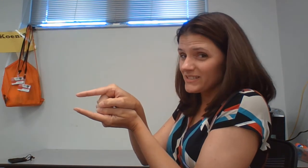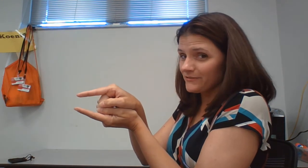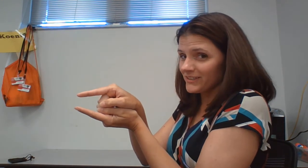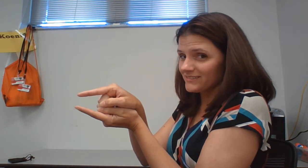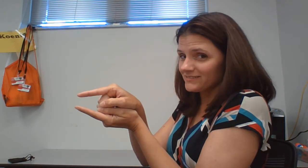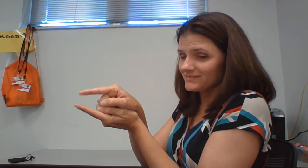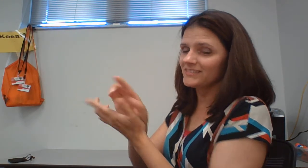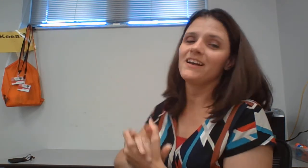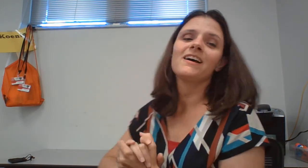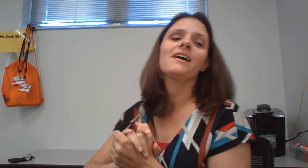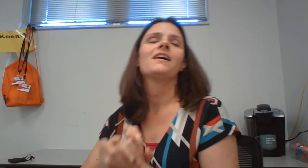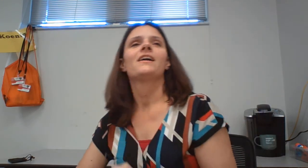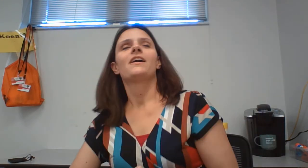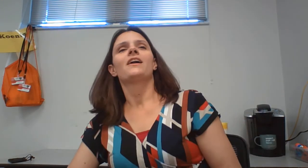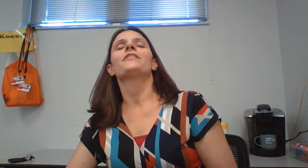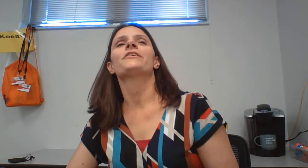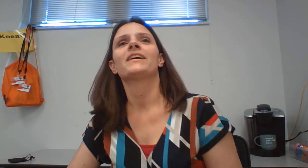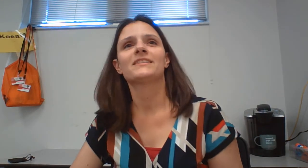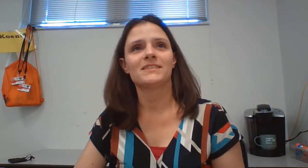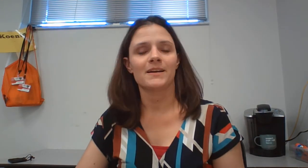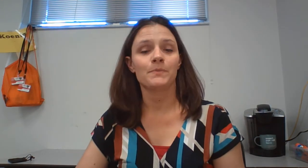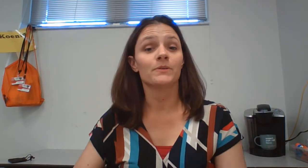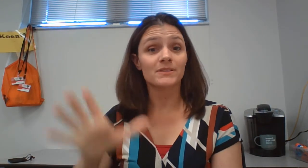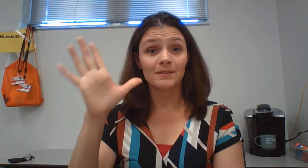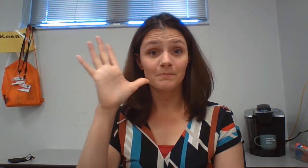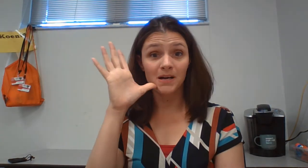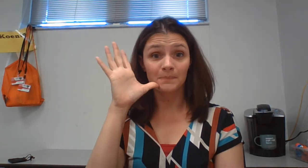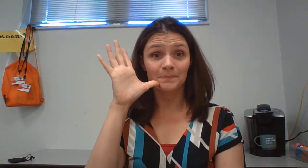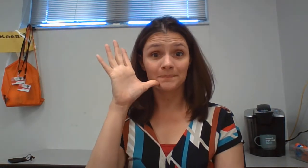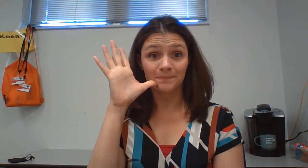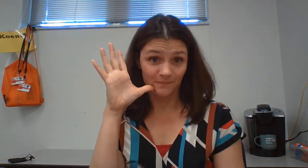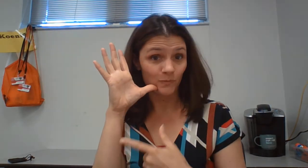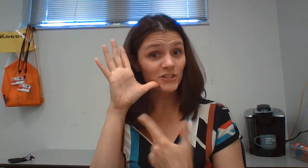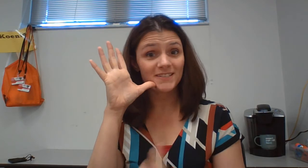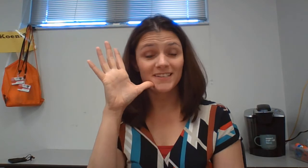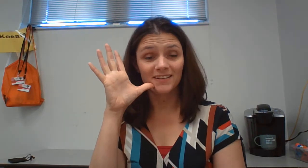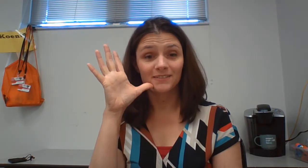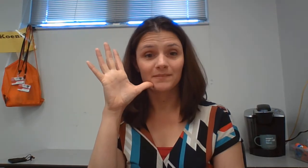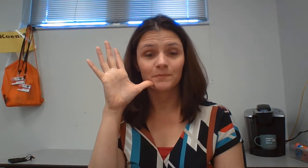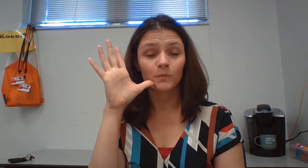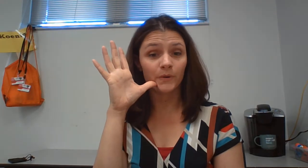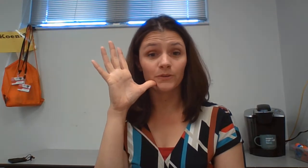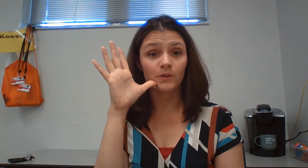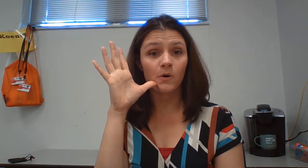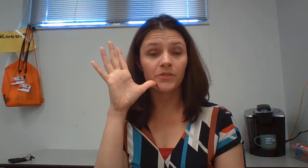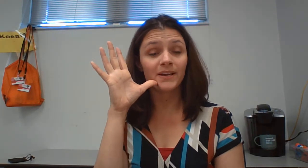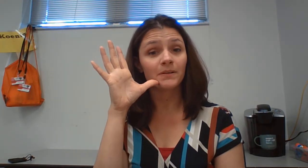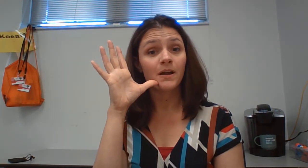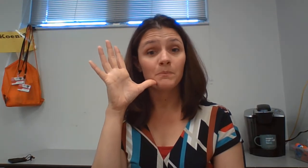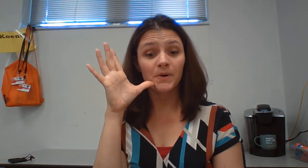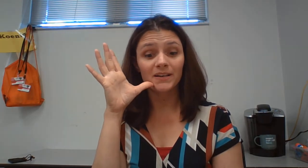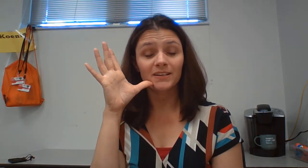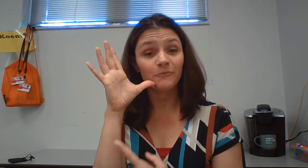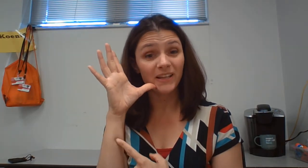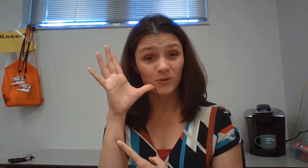different. Other examples. Mom, we just did. We went through the whole thing. But if my